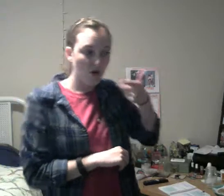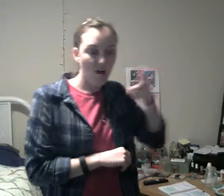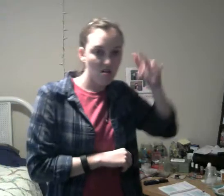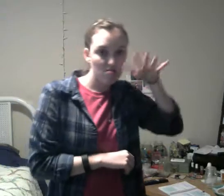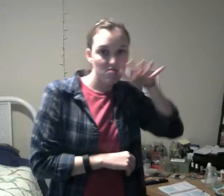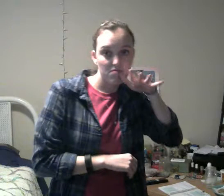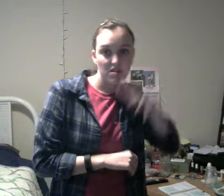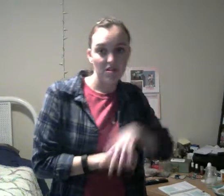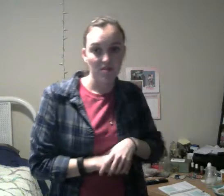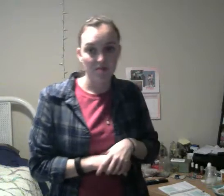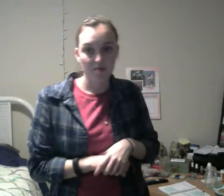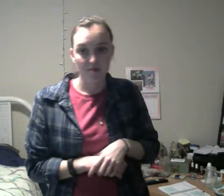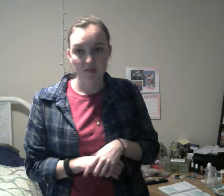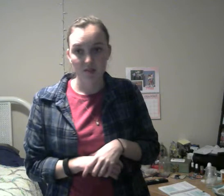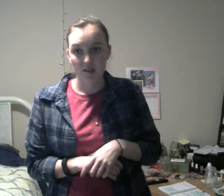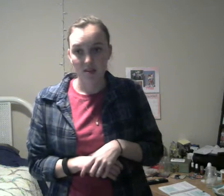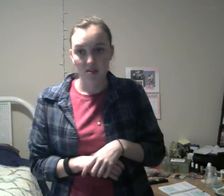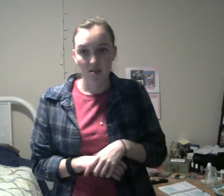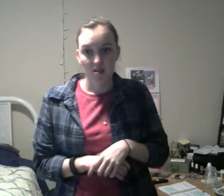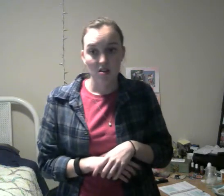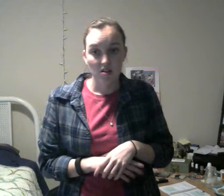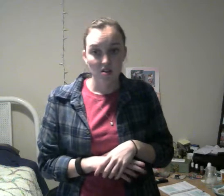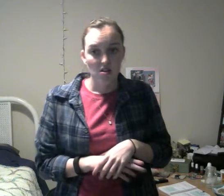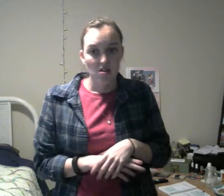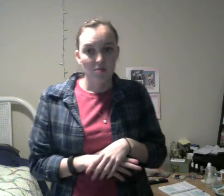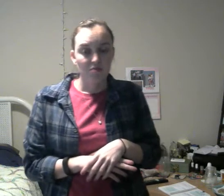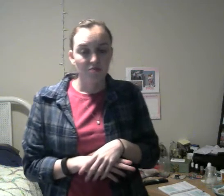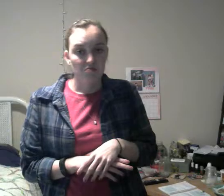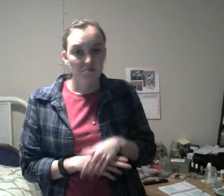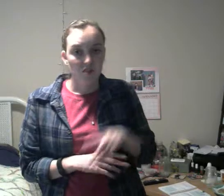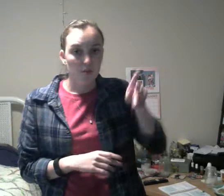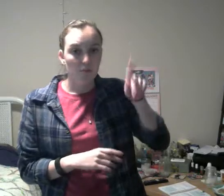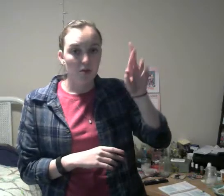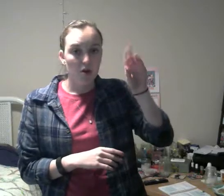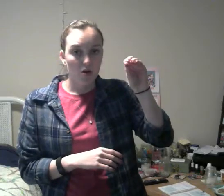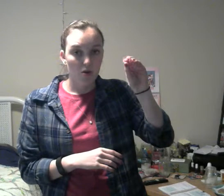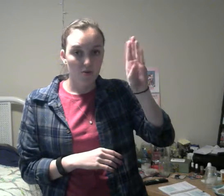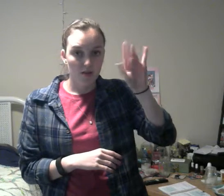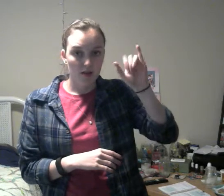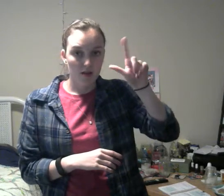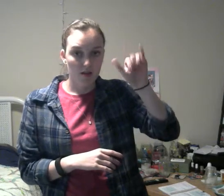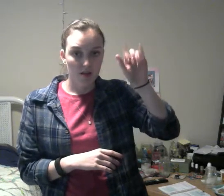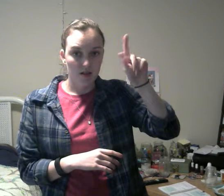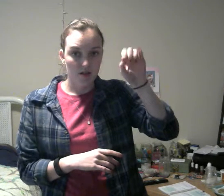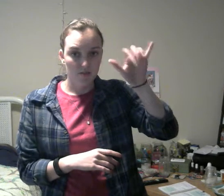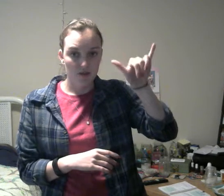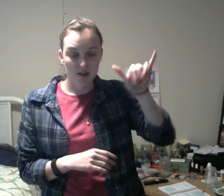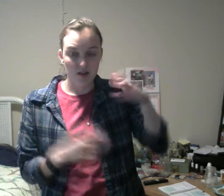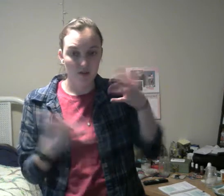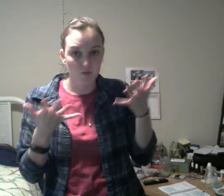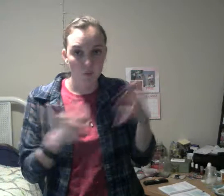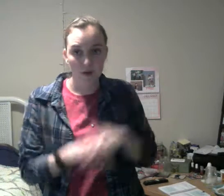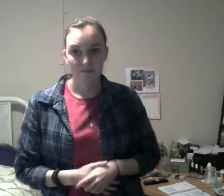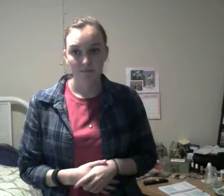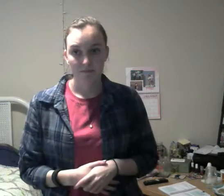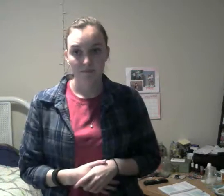this parent there, that parent, what's the probability we get that? Or this parent, that parent, what's the probability we get that? To do that, you should pause the video to try